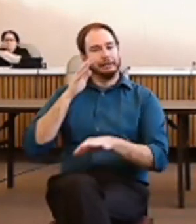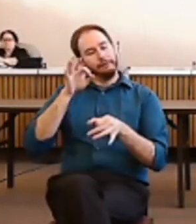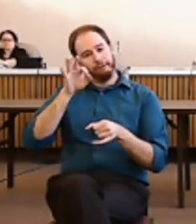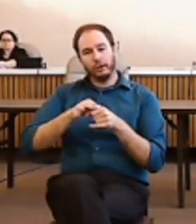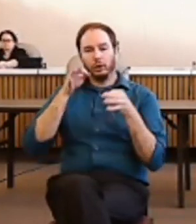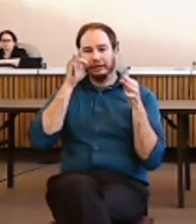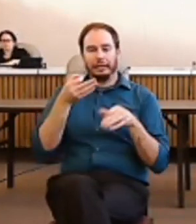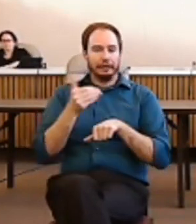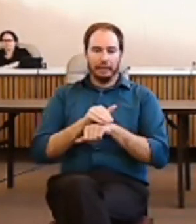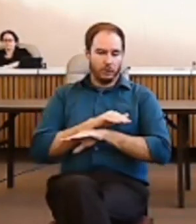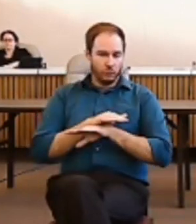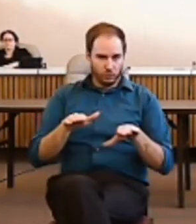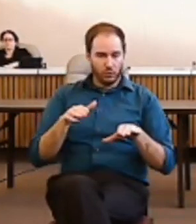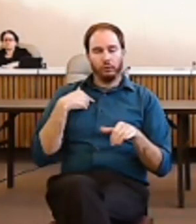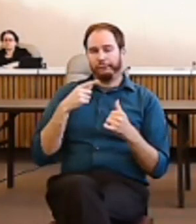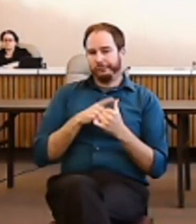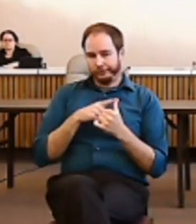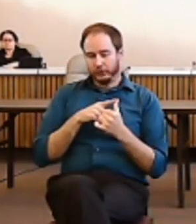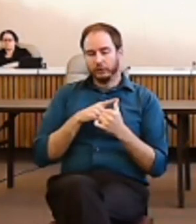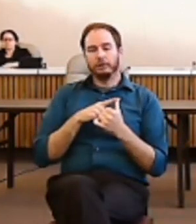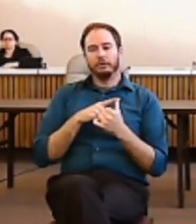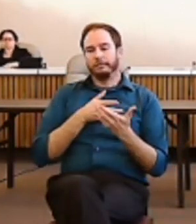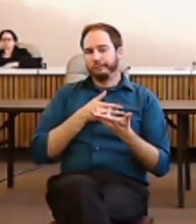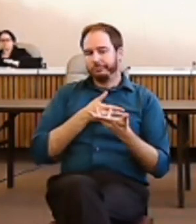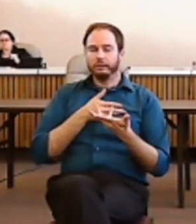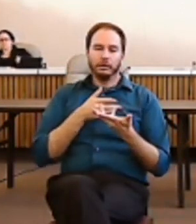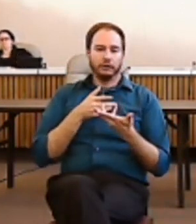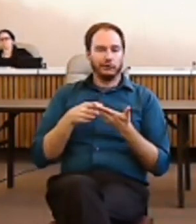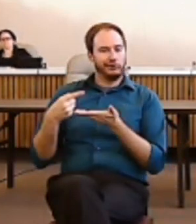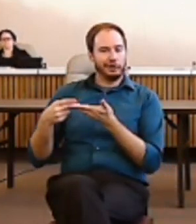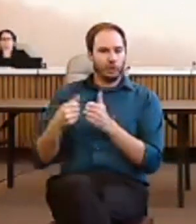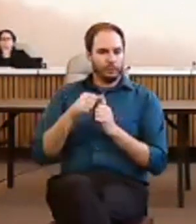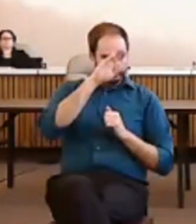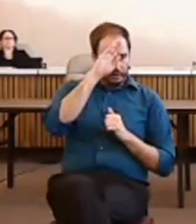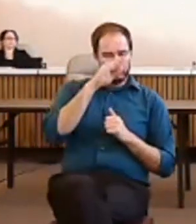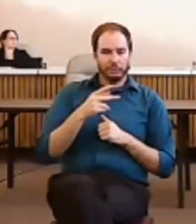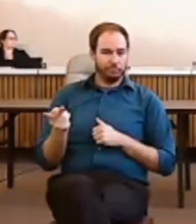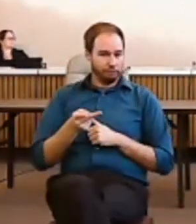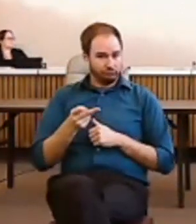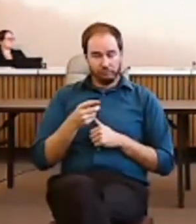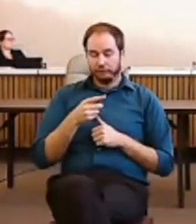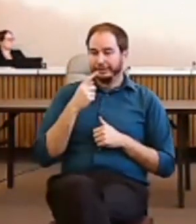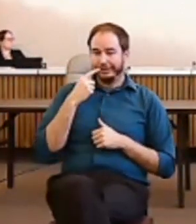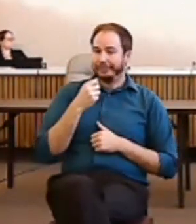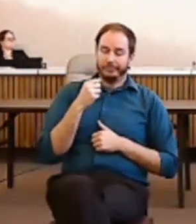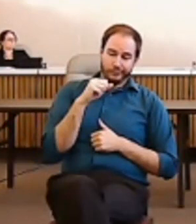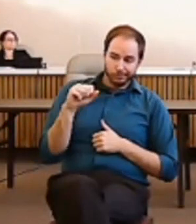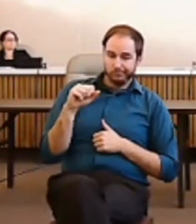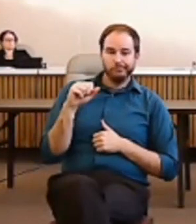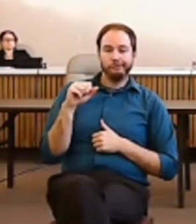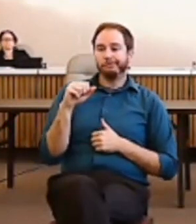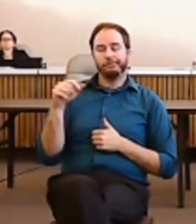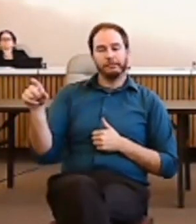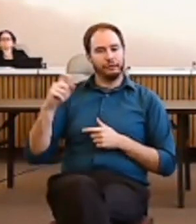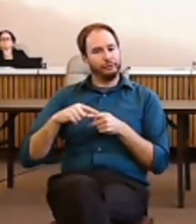tonight. Obviously, we need to have a chance for them to talk to the fire marshal. If the fire marshal stands pat, then they're going to have to figure